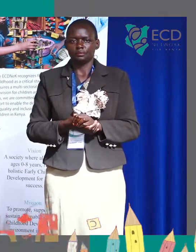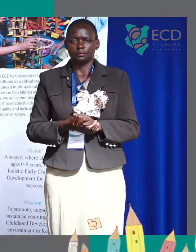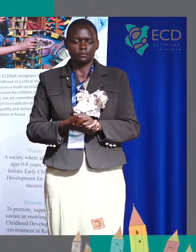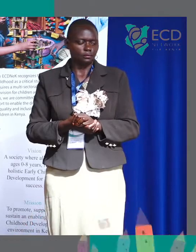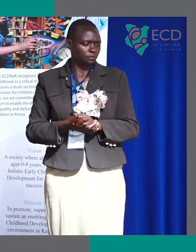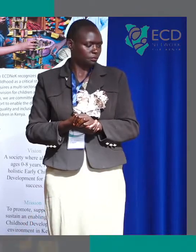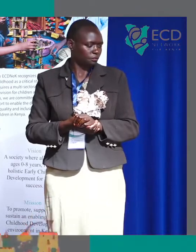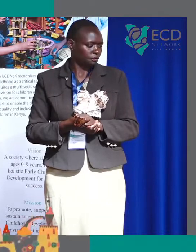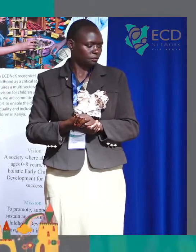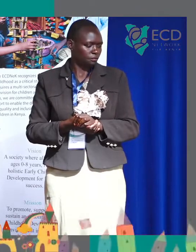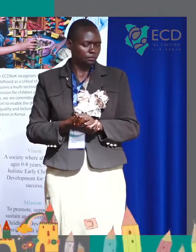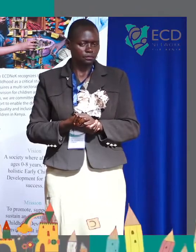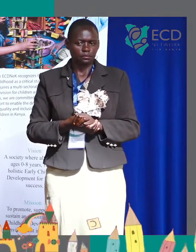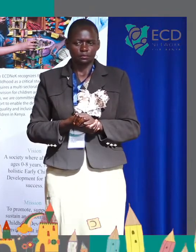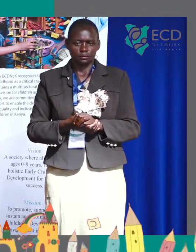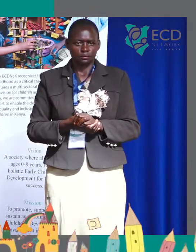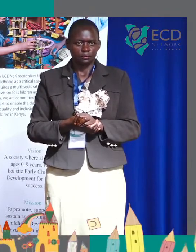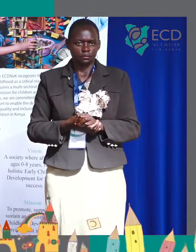Asante. So,